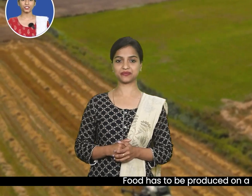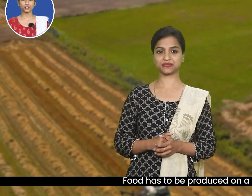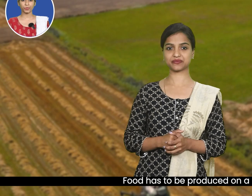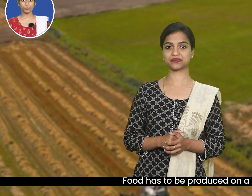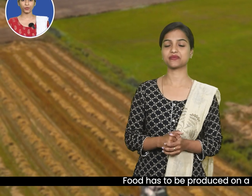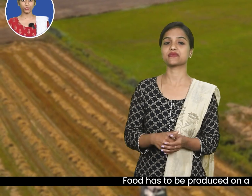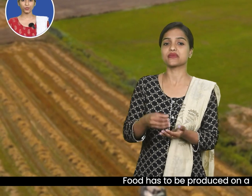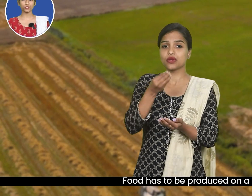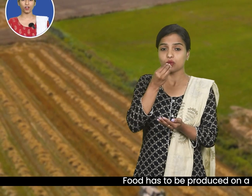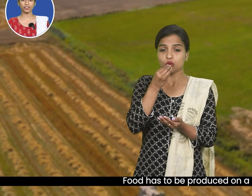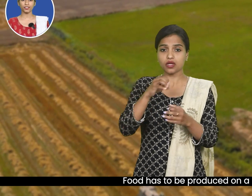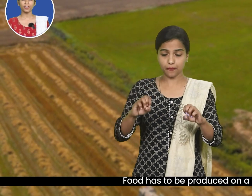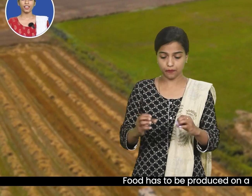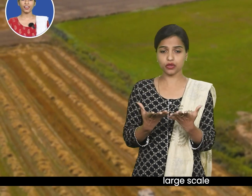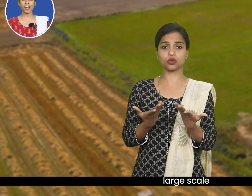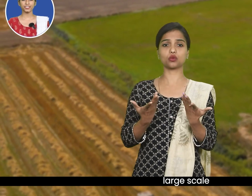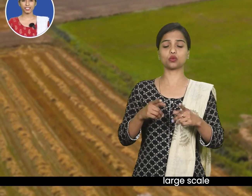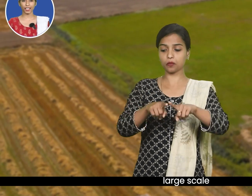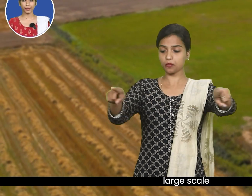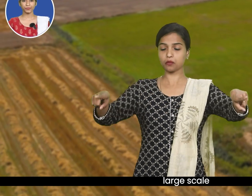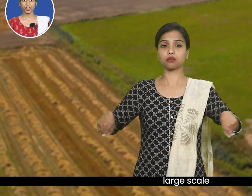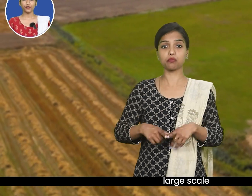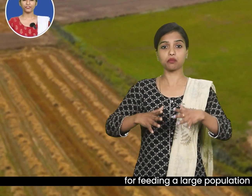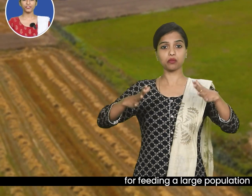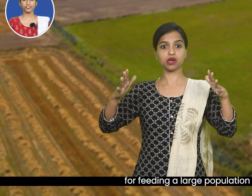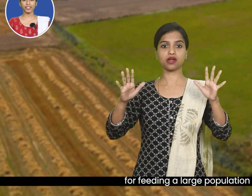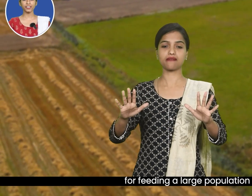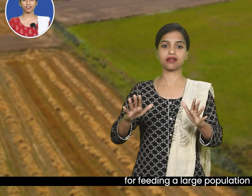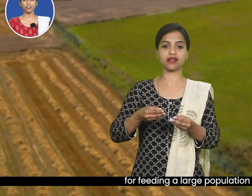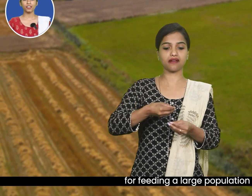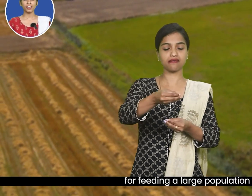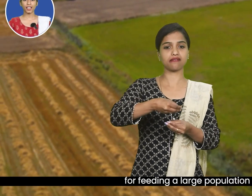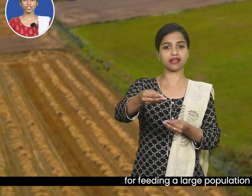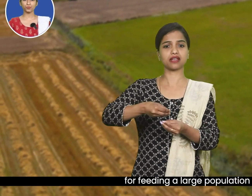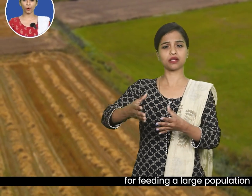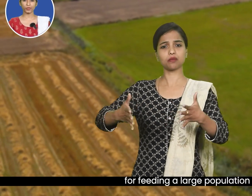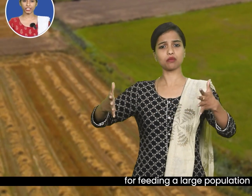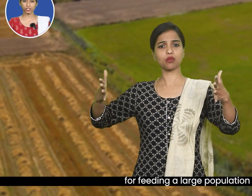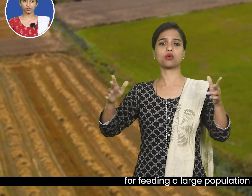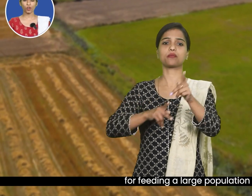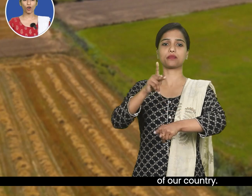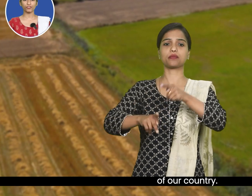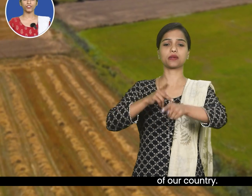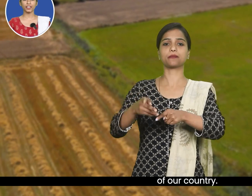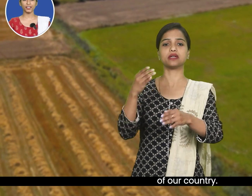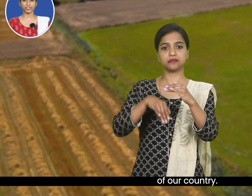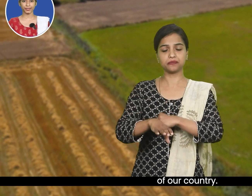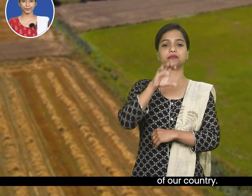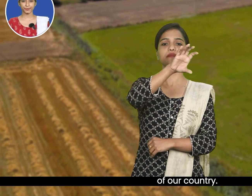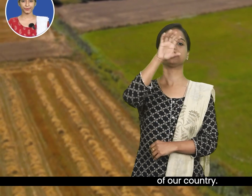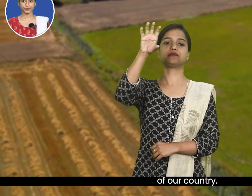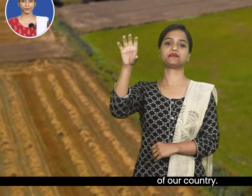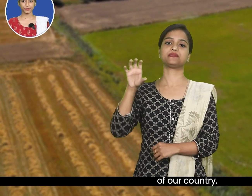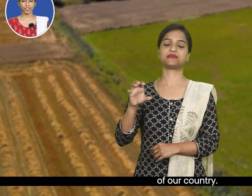Food has to be produced on a large scale for feeding a large population of our